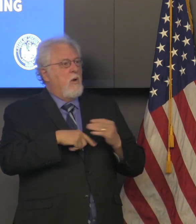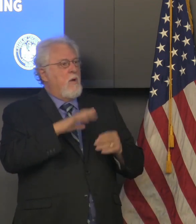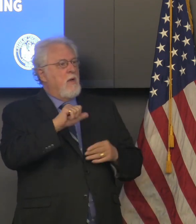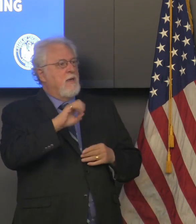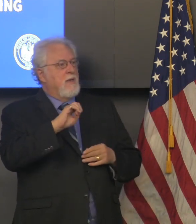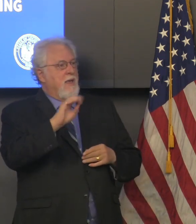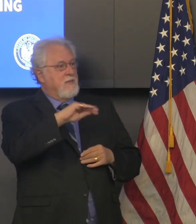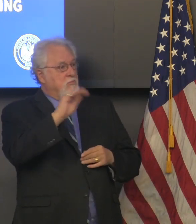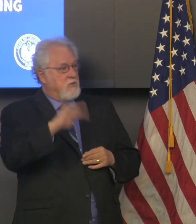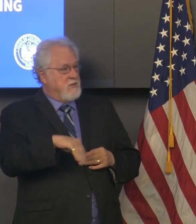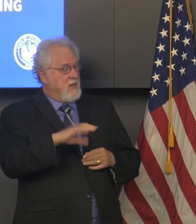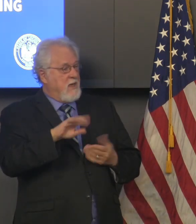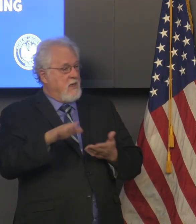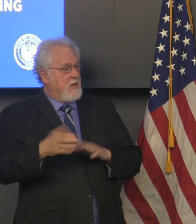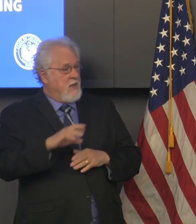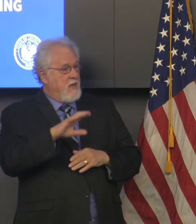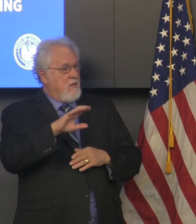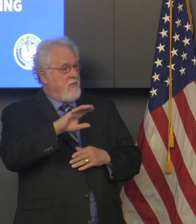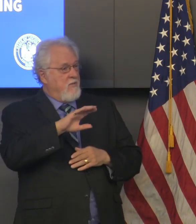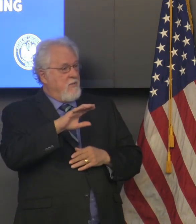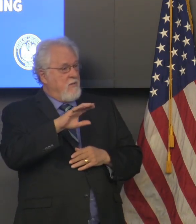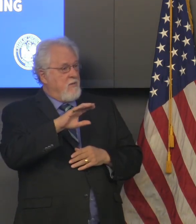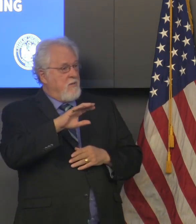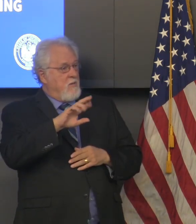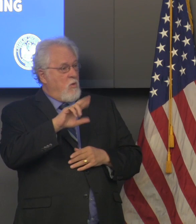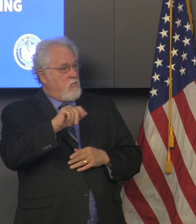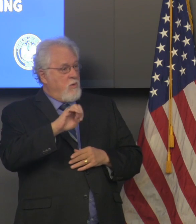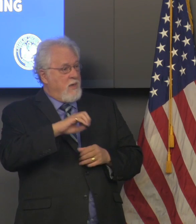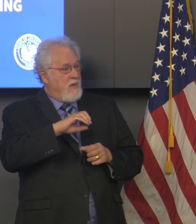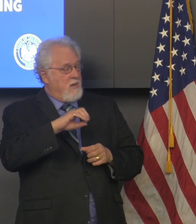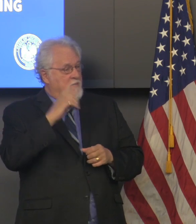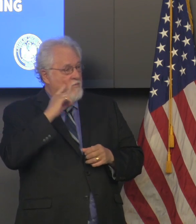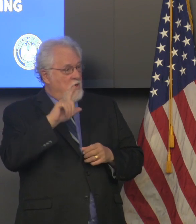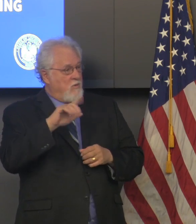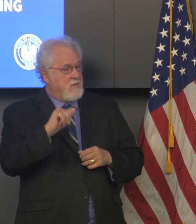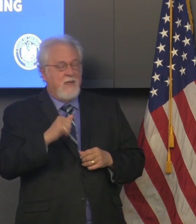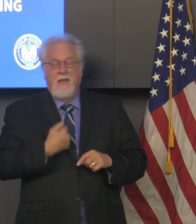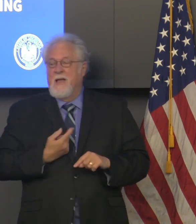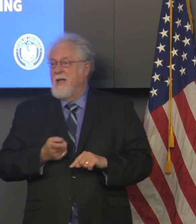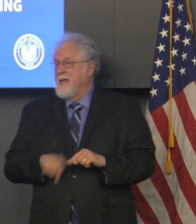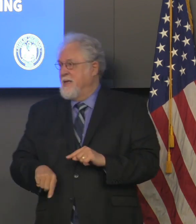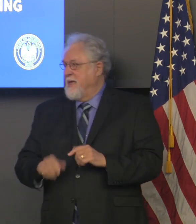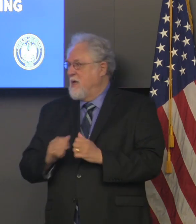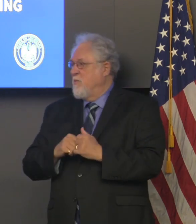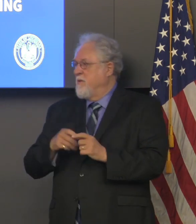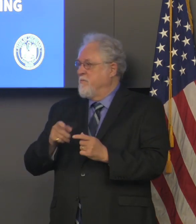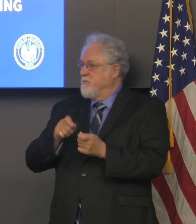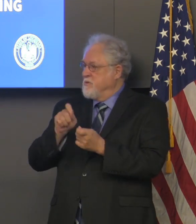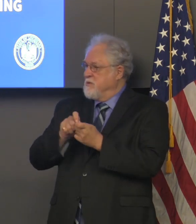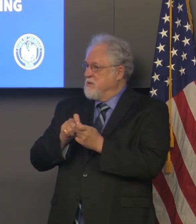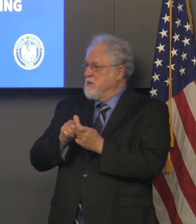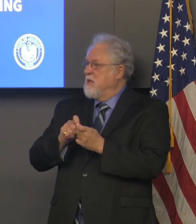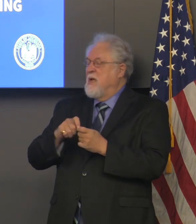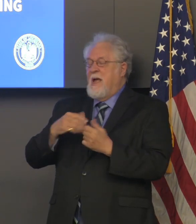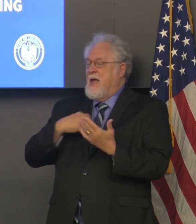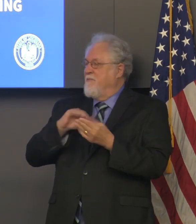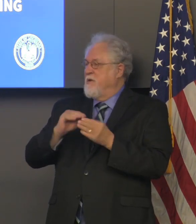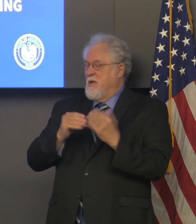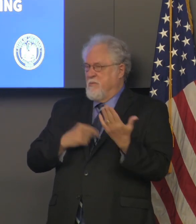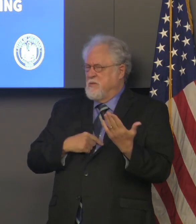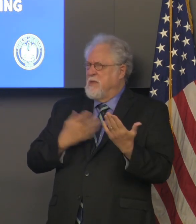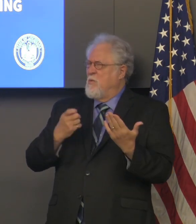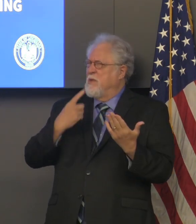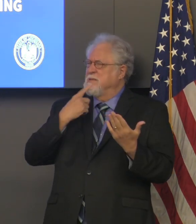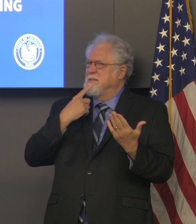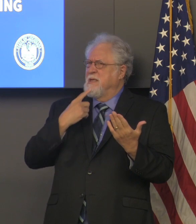and mortality rate for incarcerated people in Louisiana? Yeah, well, I can't with any precision. I don't have the numbers in front of me. I want to say